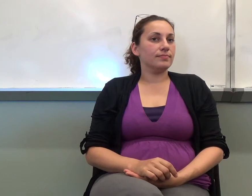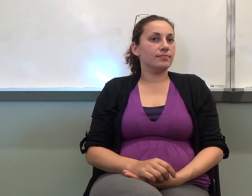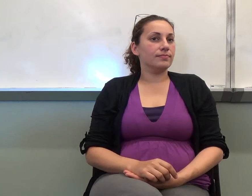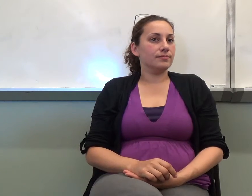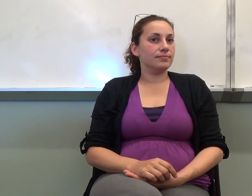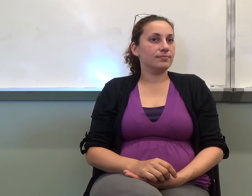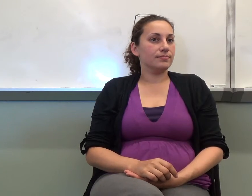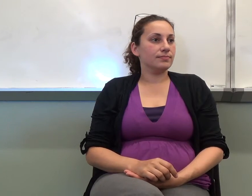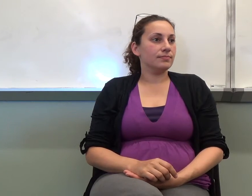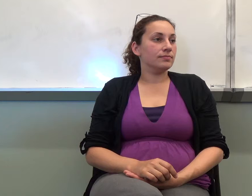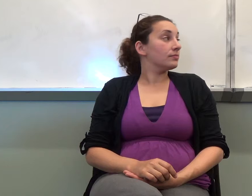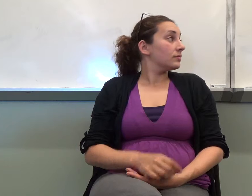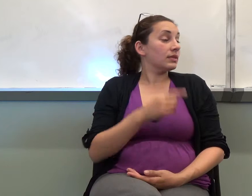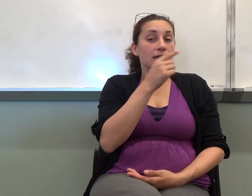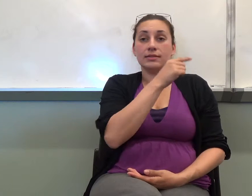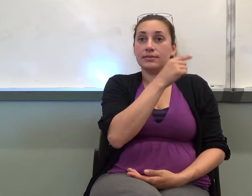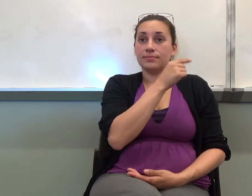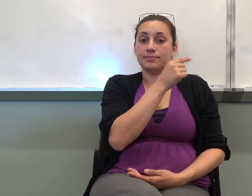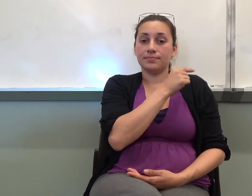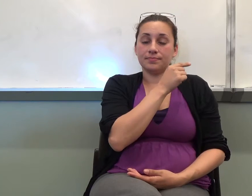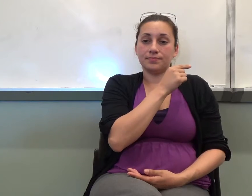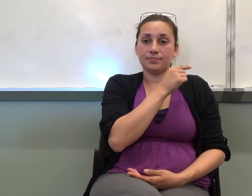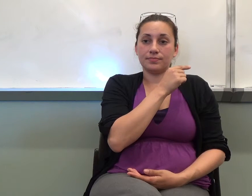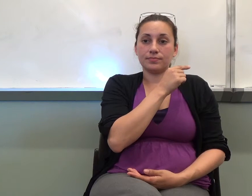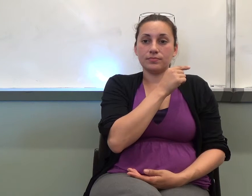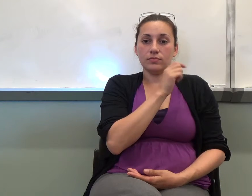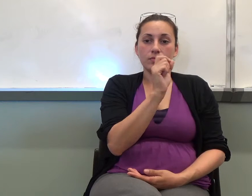Okay, this one is going to be